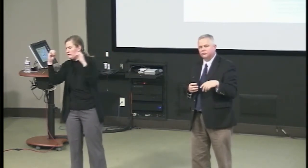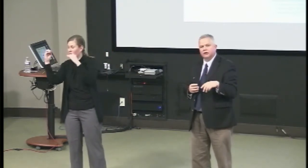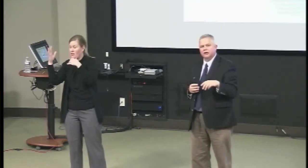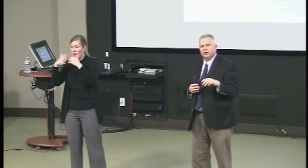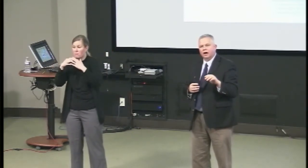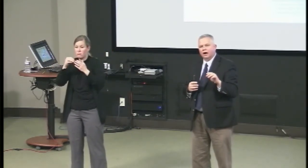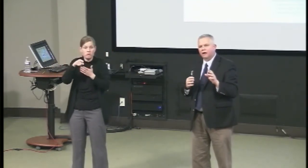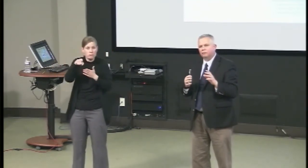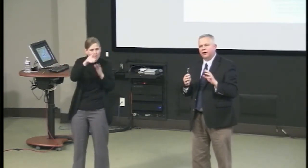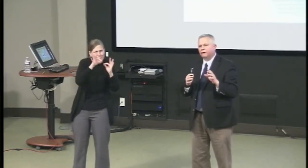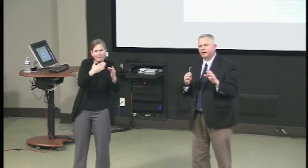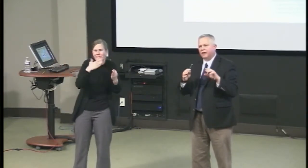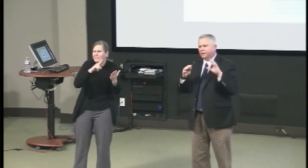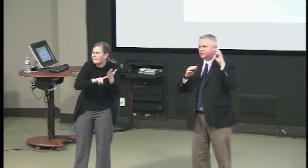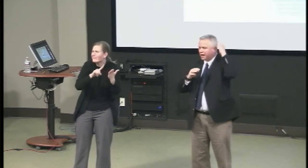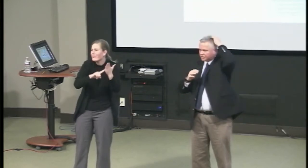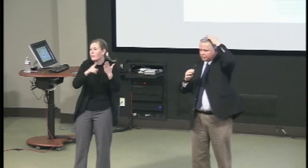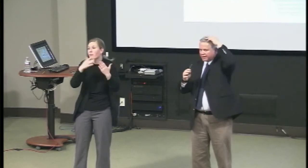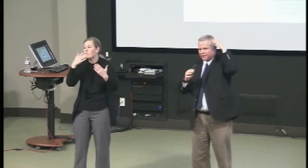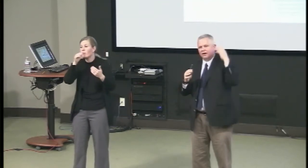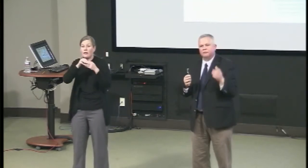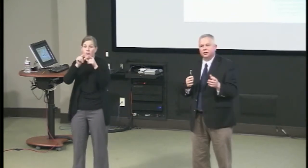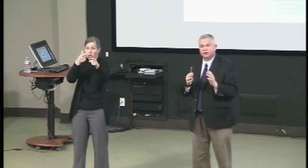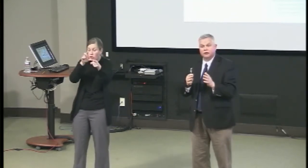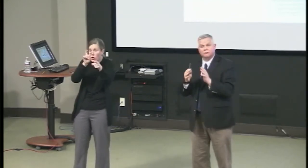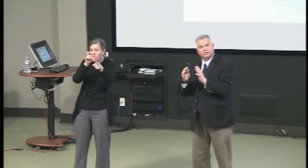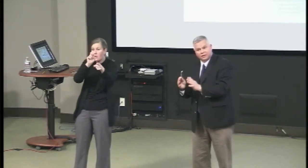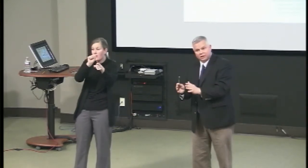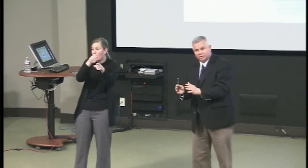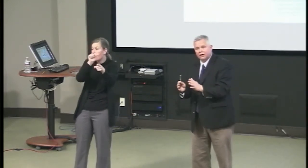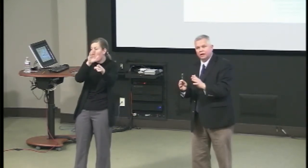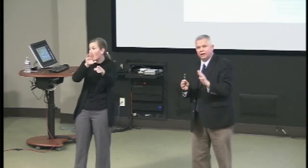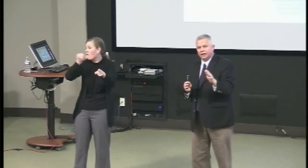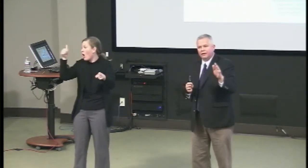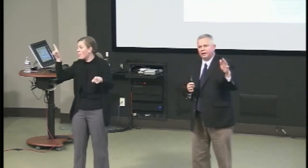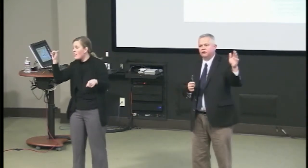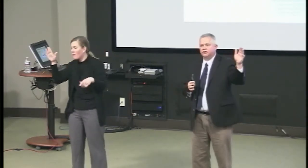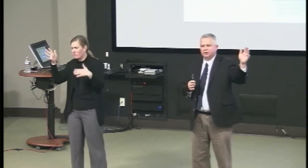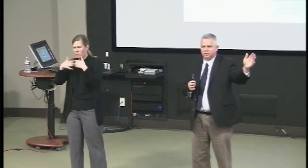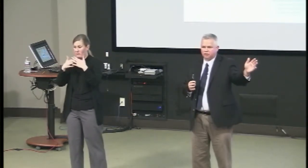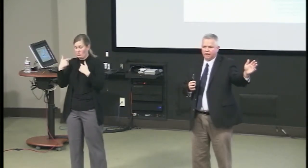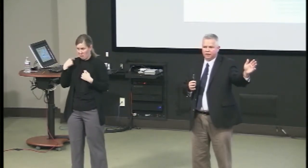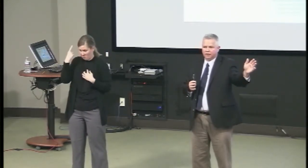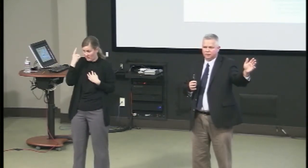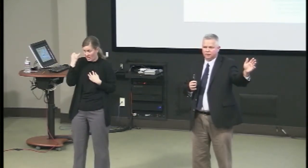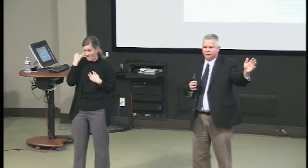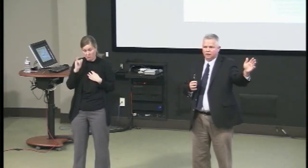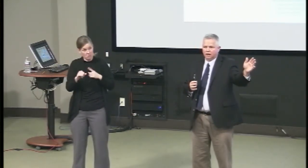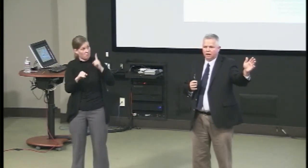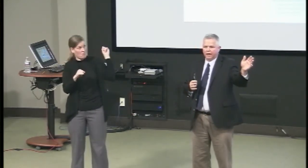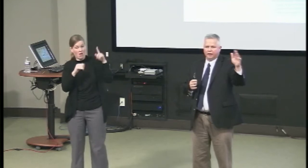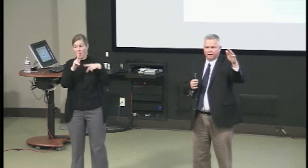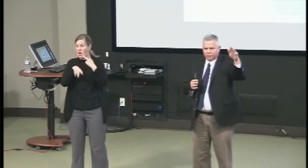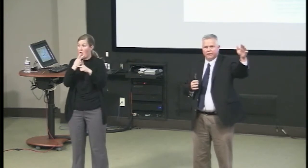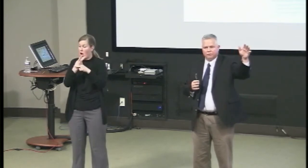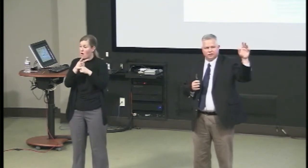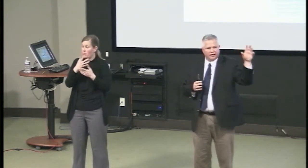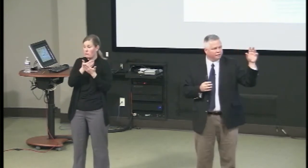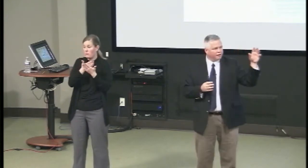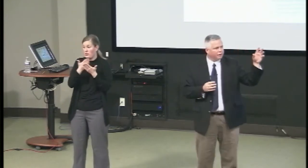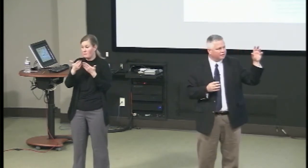and others, on whether or not these kinds of taxonomies are going to be seen in languages such as Chinese and